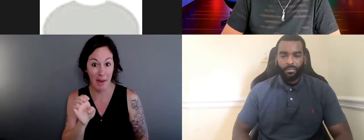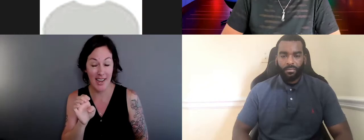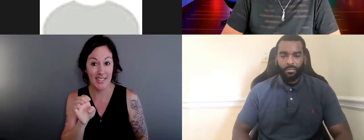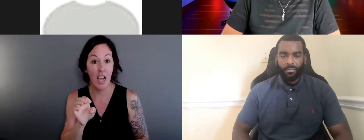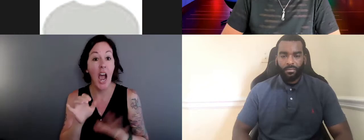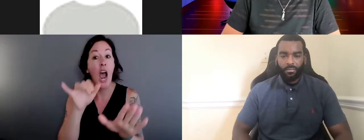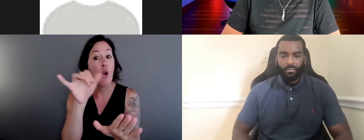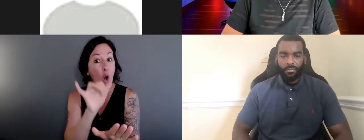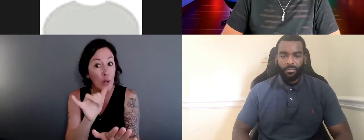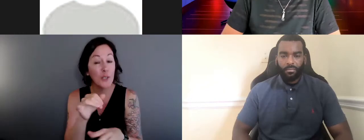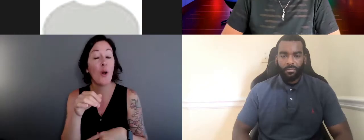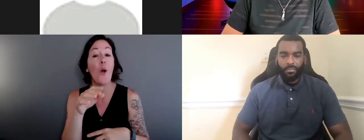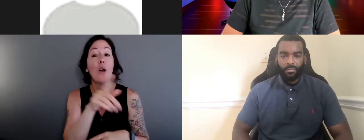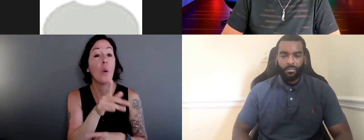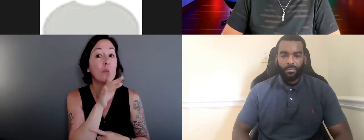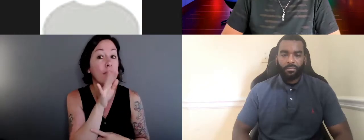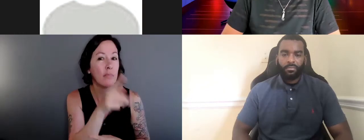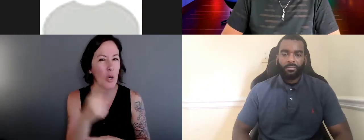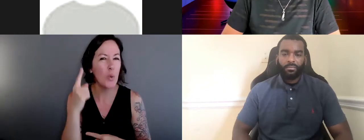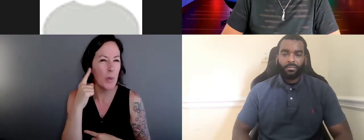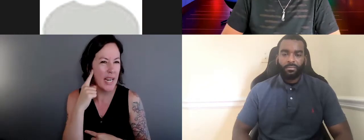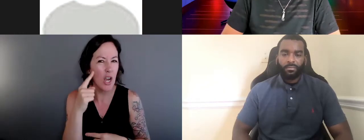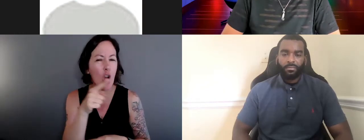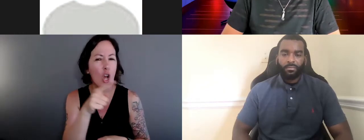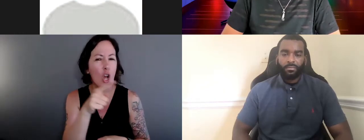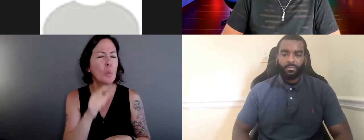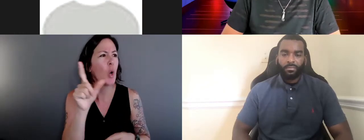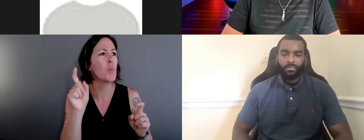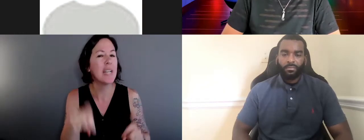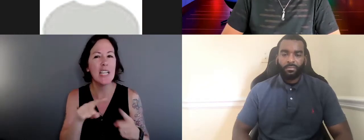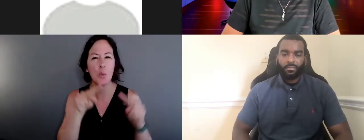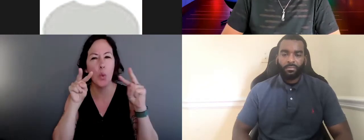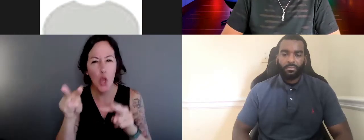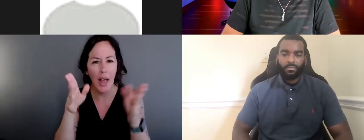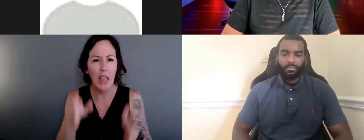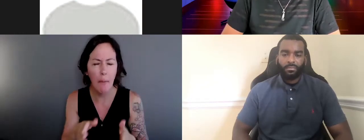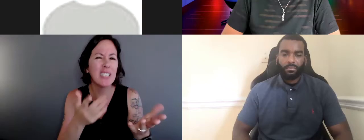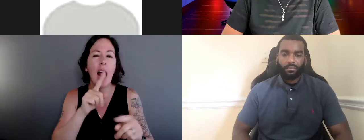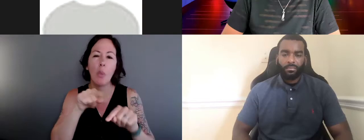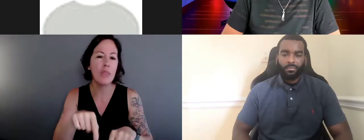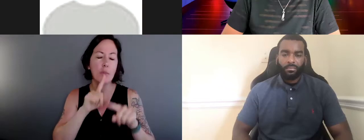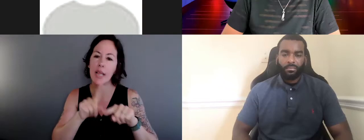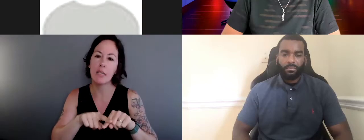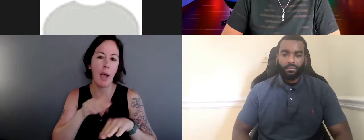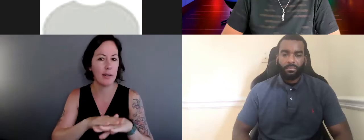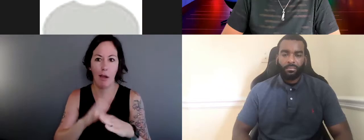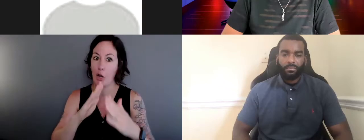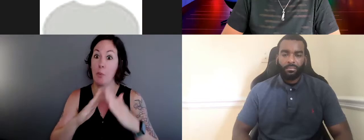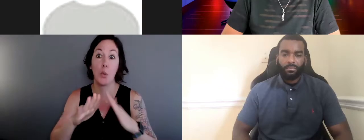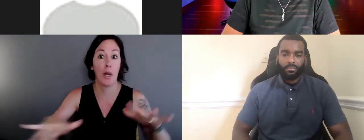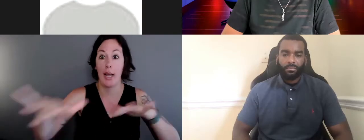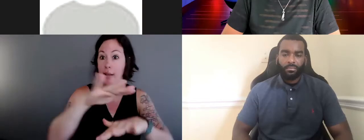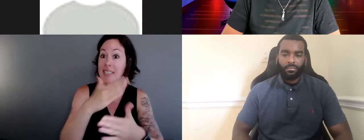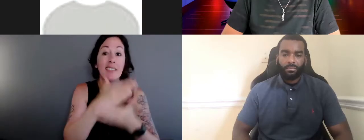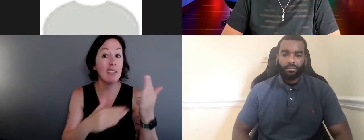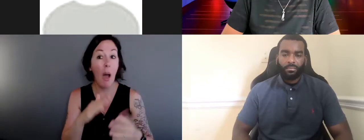limiting our signing space. Now, also, when you're using spoken language, when you're listening, you don't